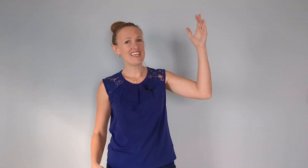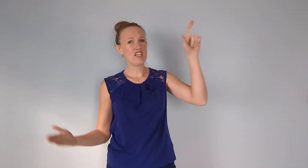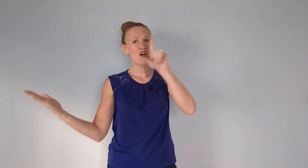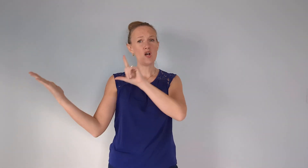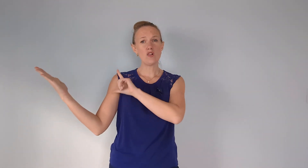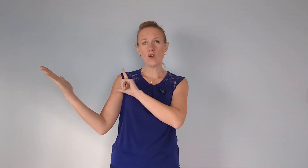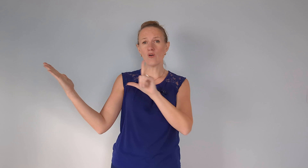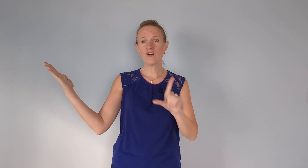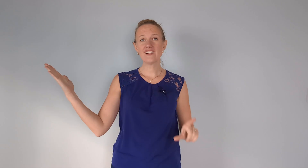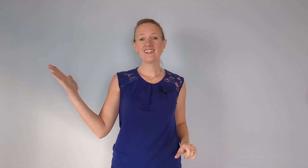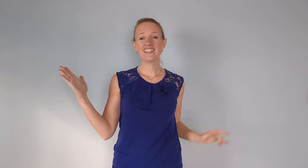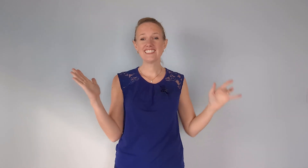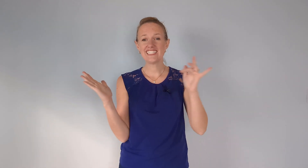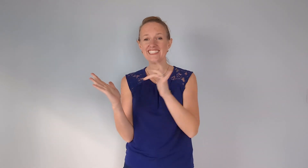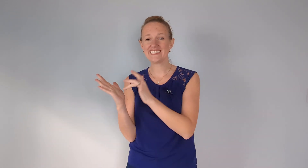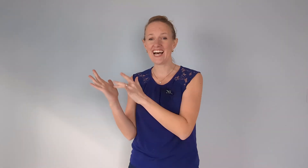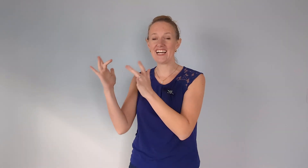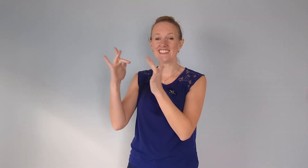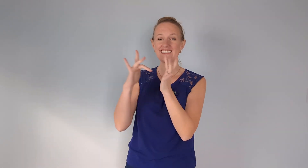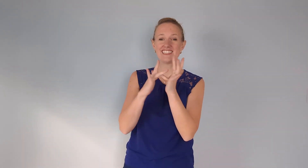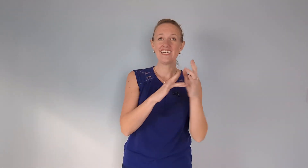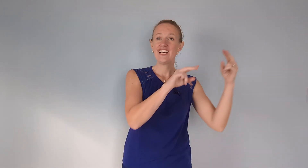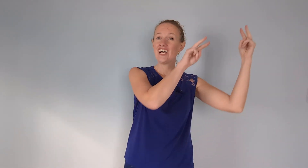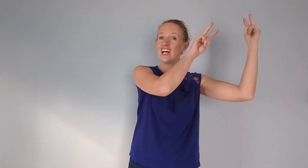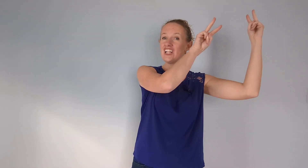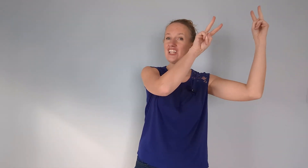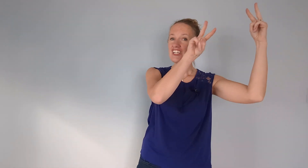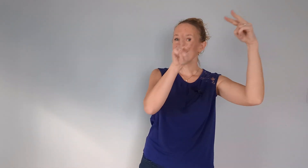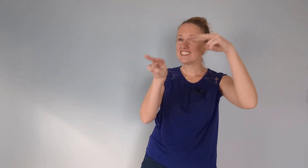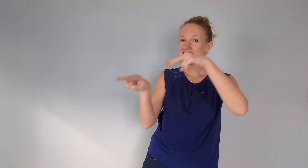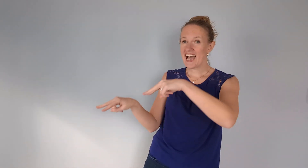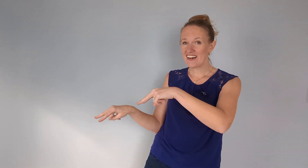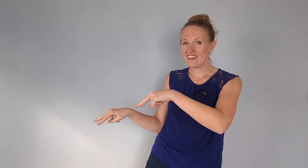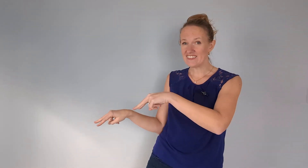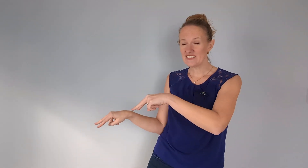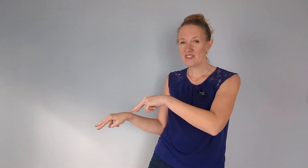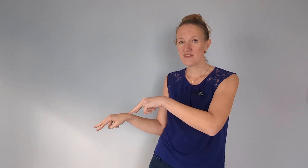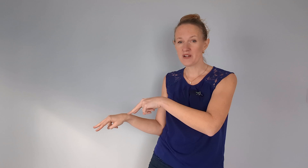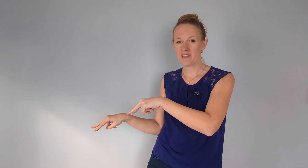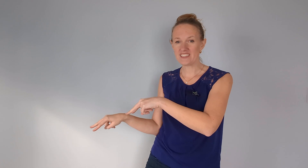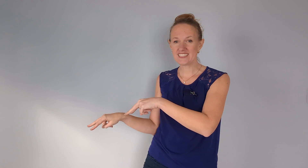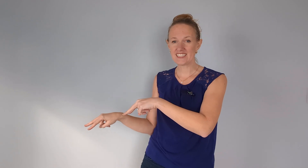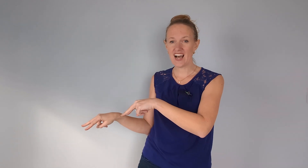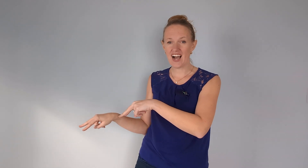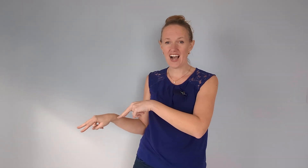thee, Lord Jesus. Look down from the